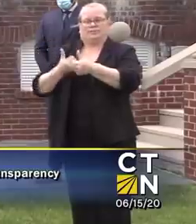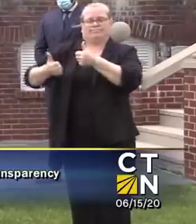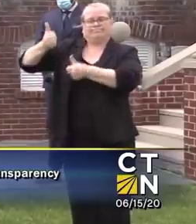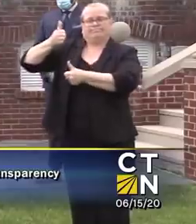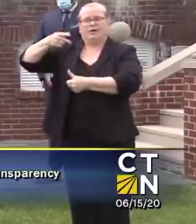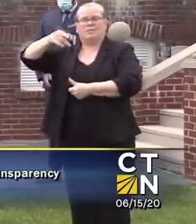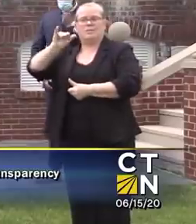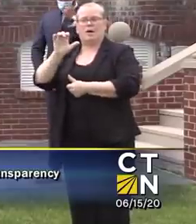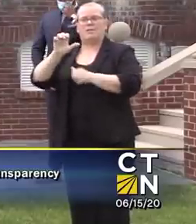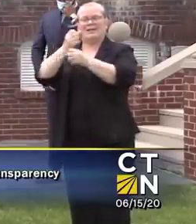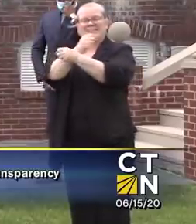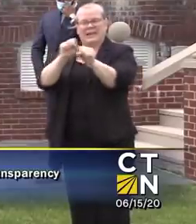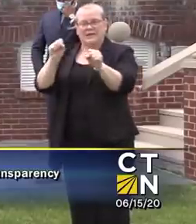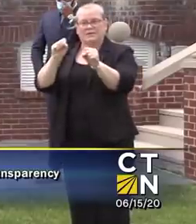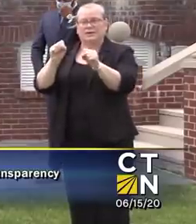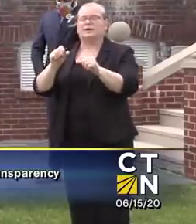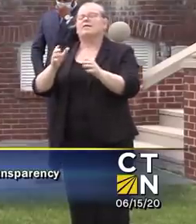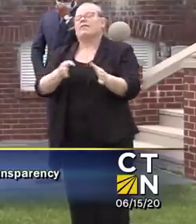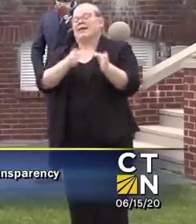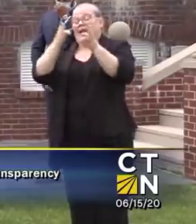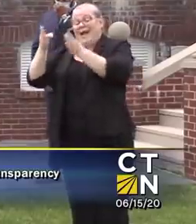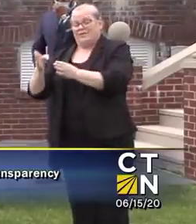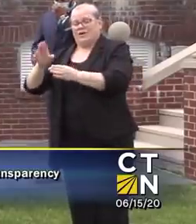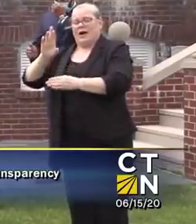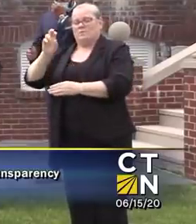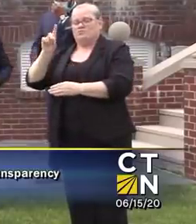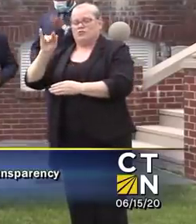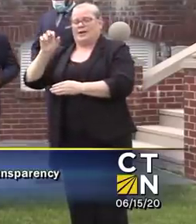you Brandon McGee. Joe?